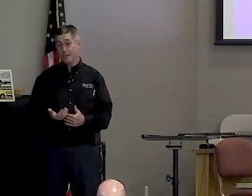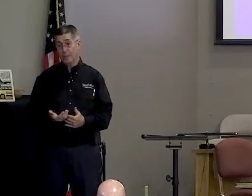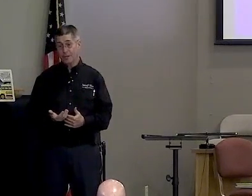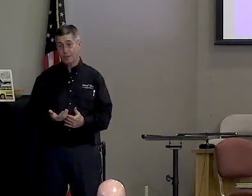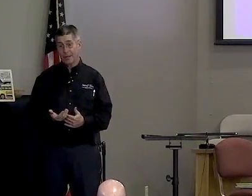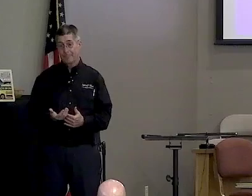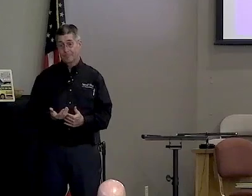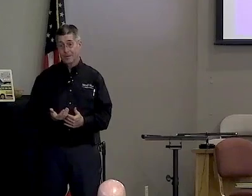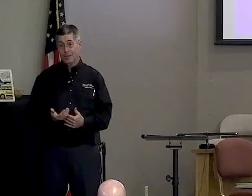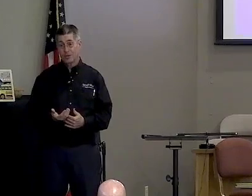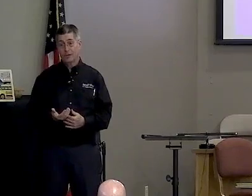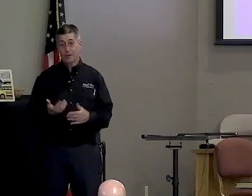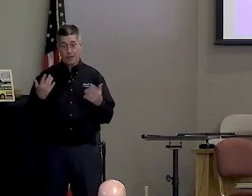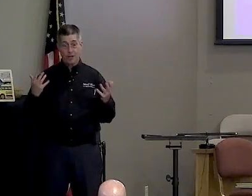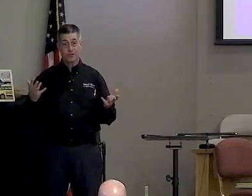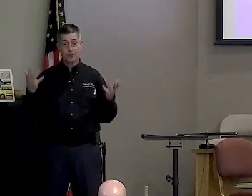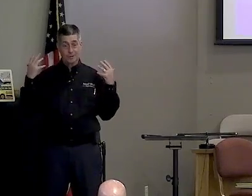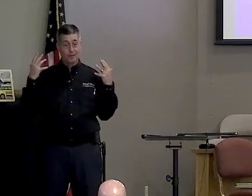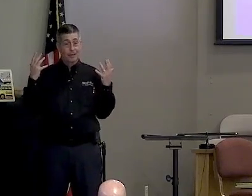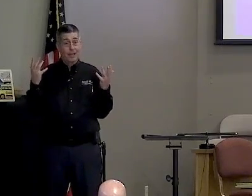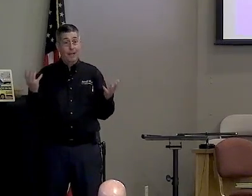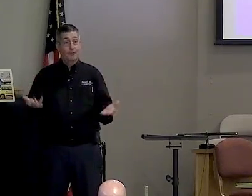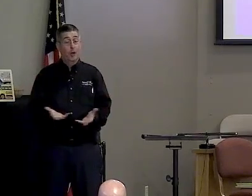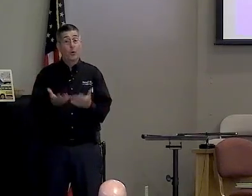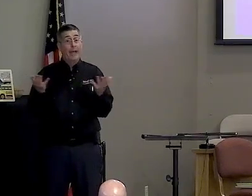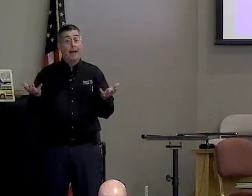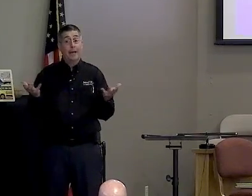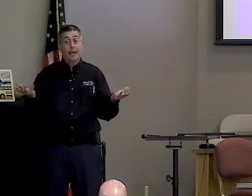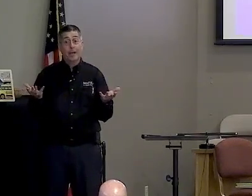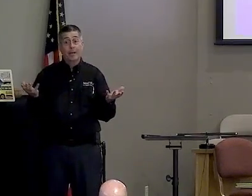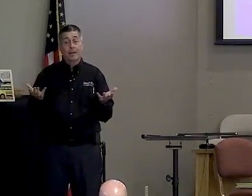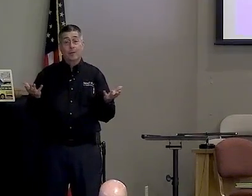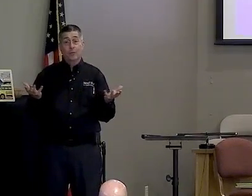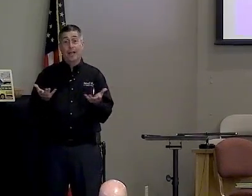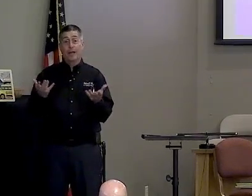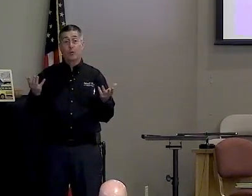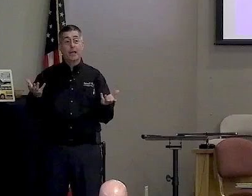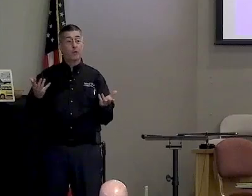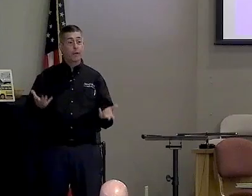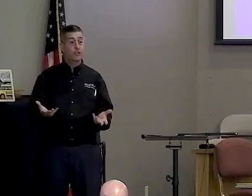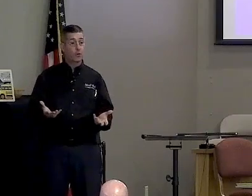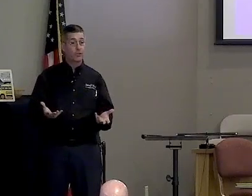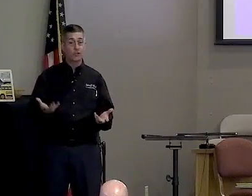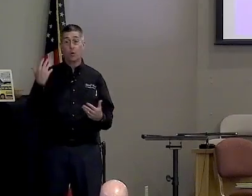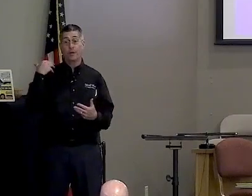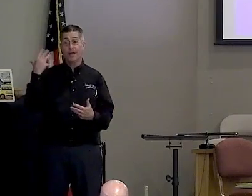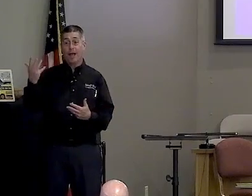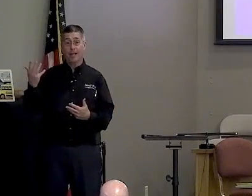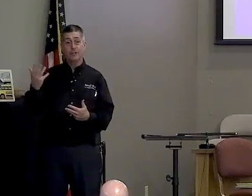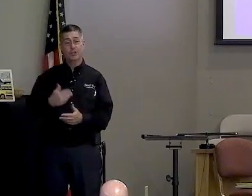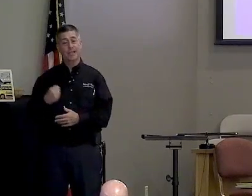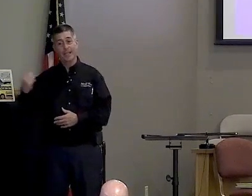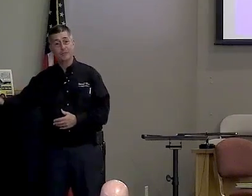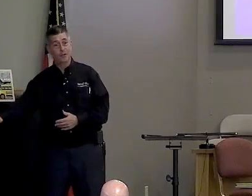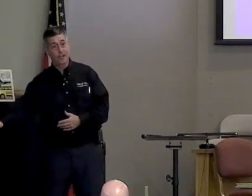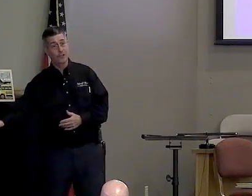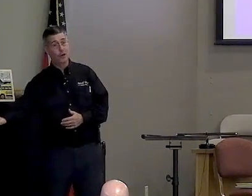ministry. So they're just left there without any really resources or knowledge to give to the interpreter.